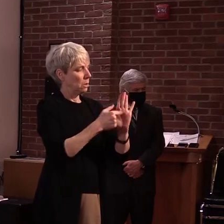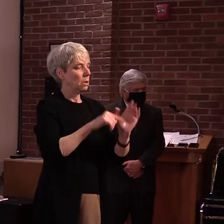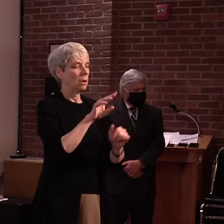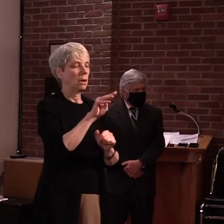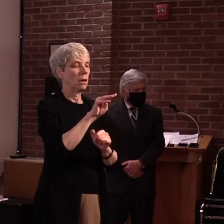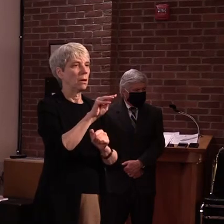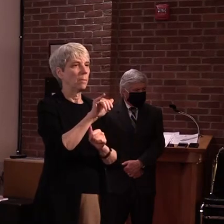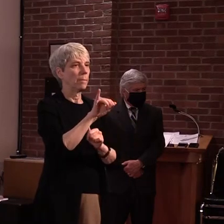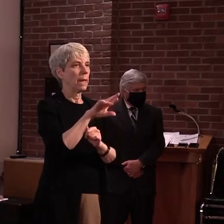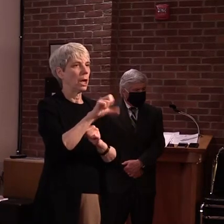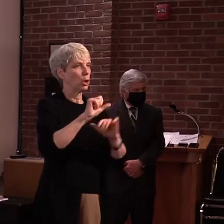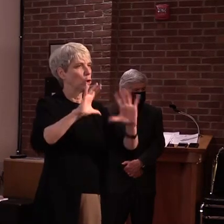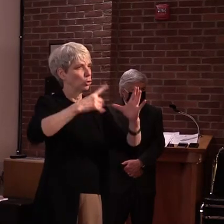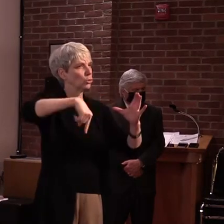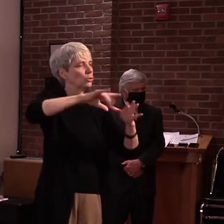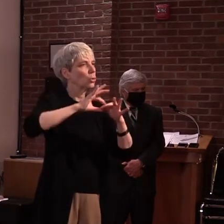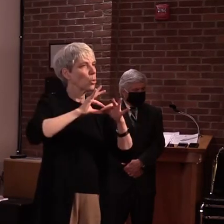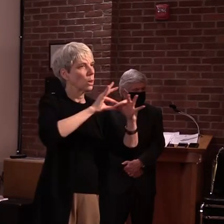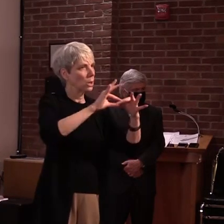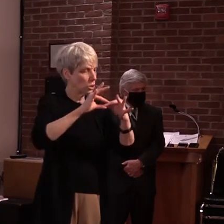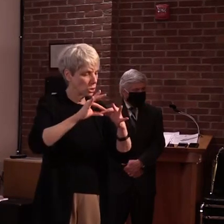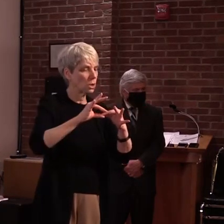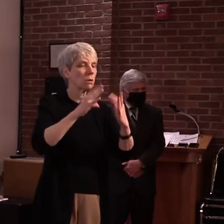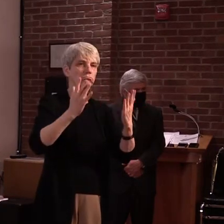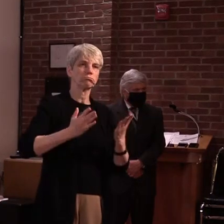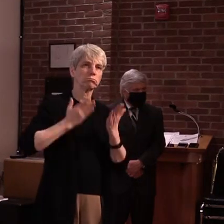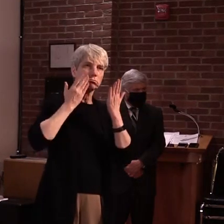coalition has put forth a couple of